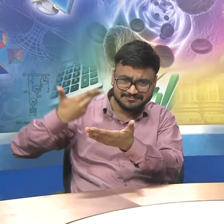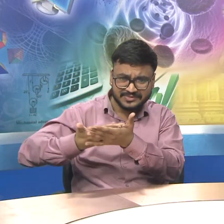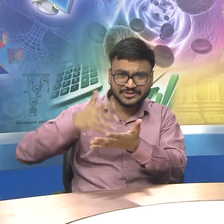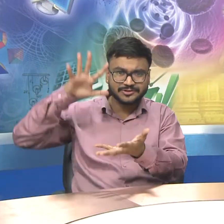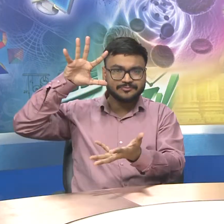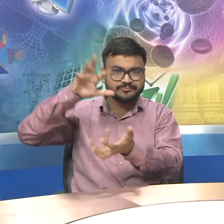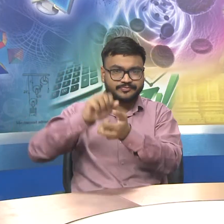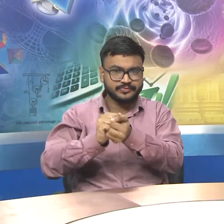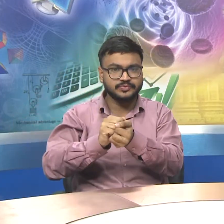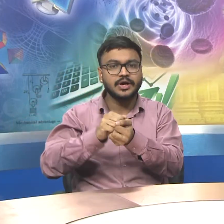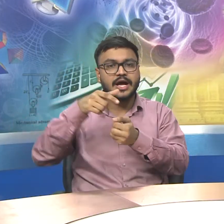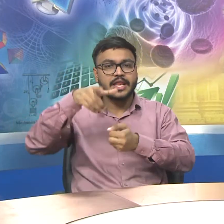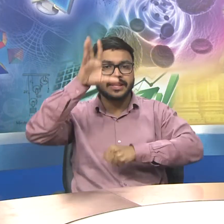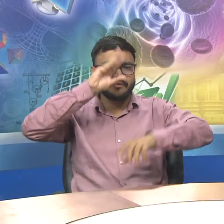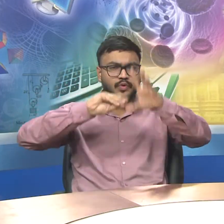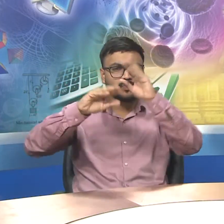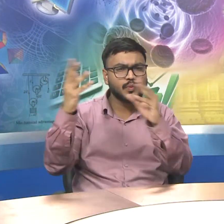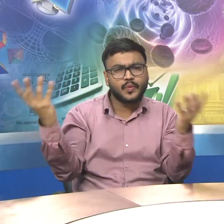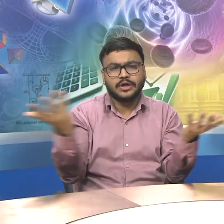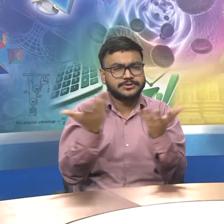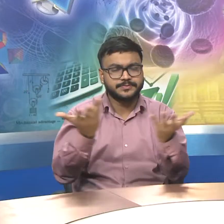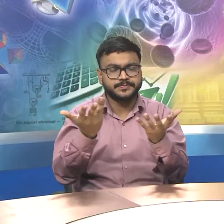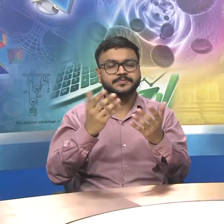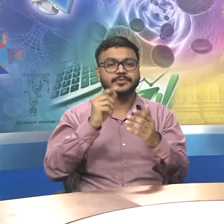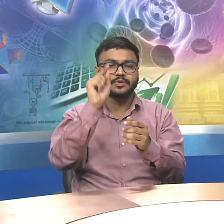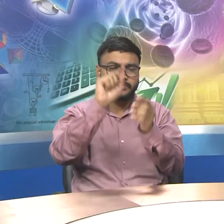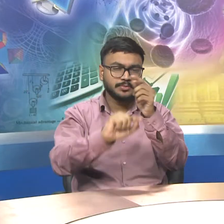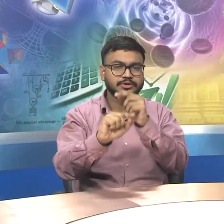Now we have learned that much, so we can